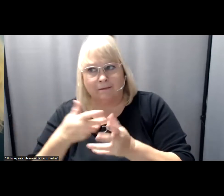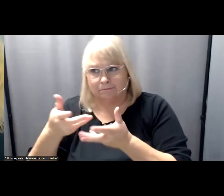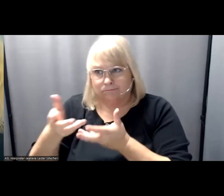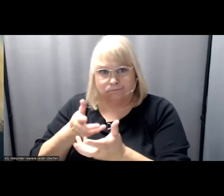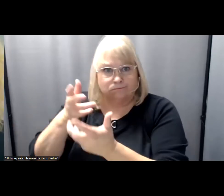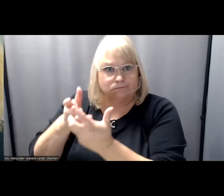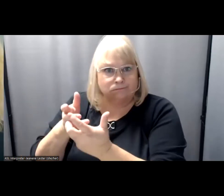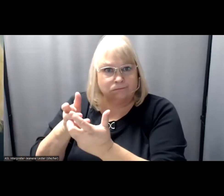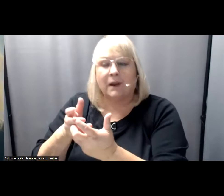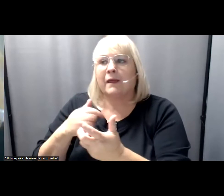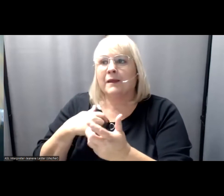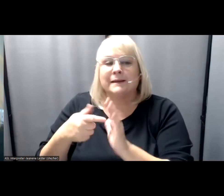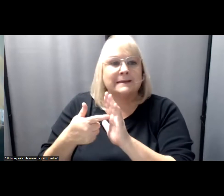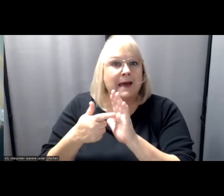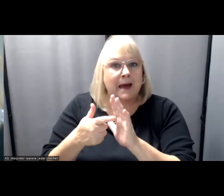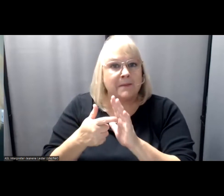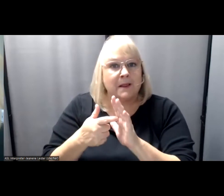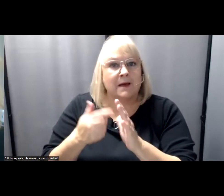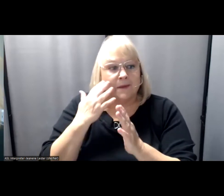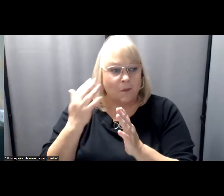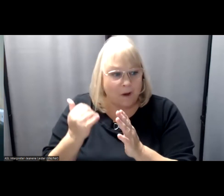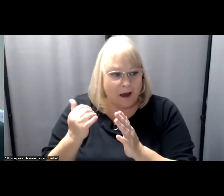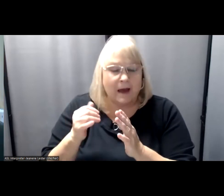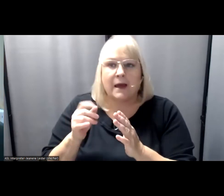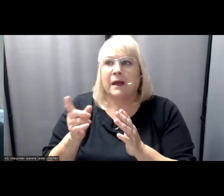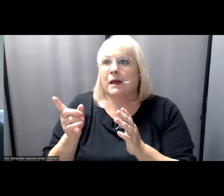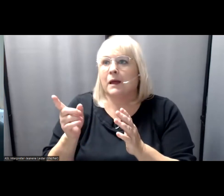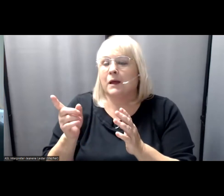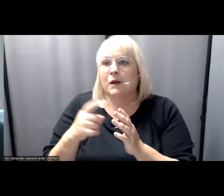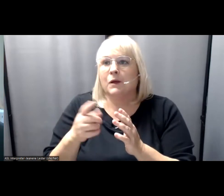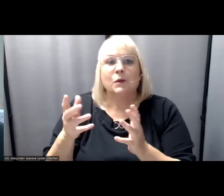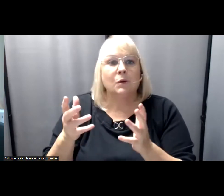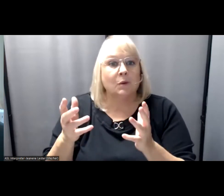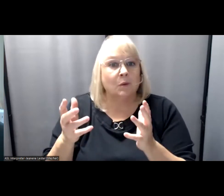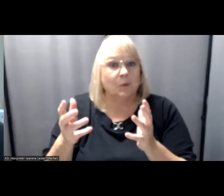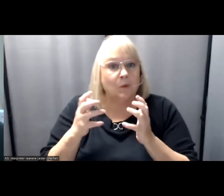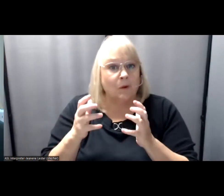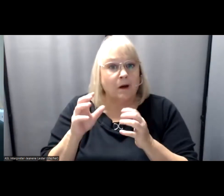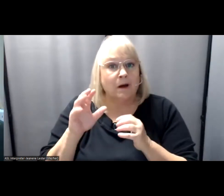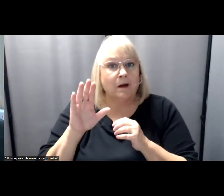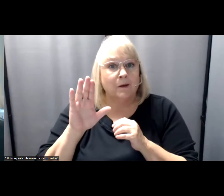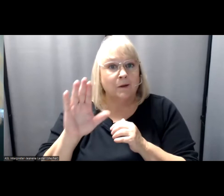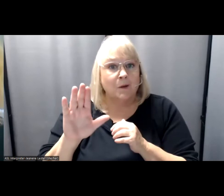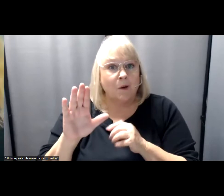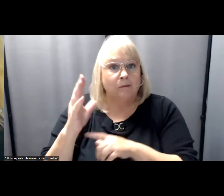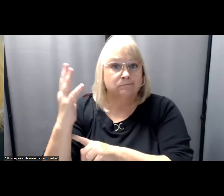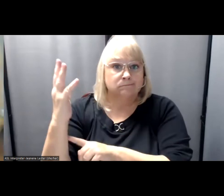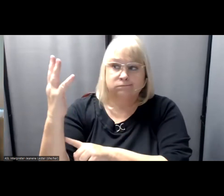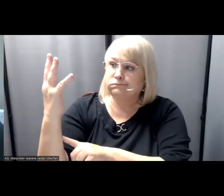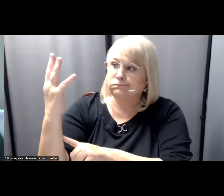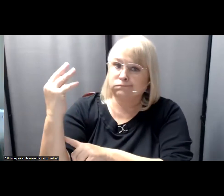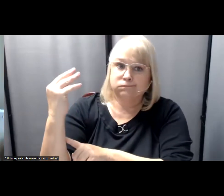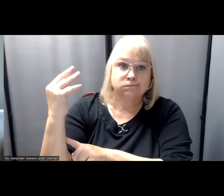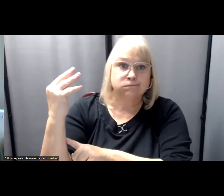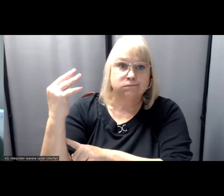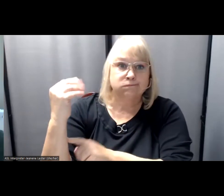of the why you would want to turn your cameras on. So we're beginning the conversation with them. Let's